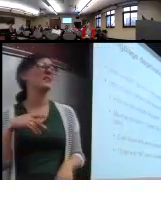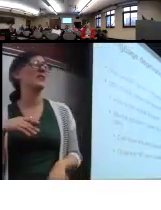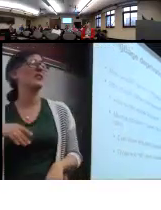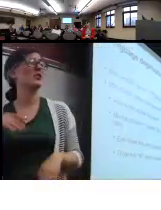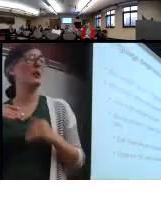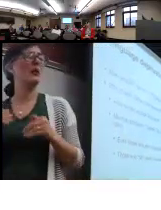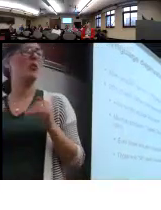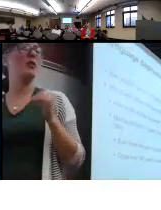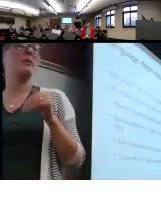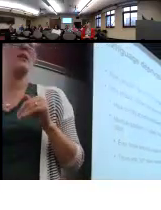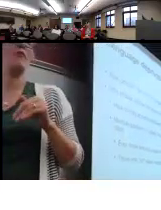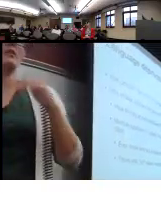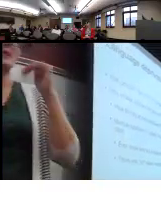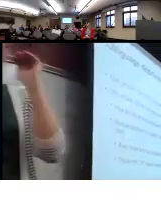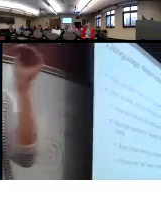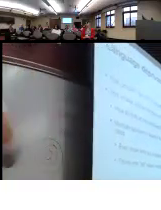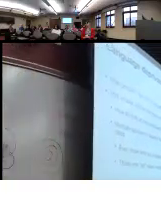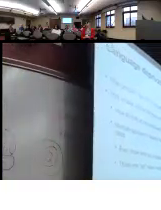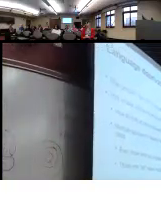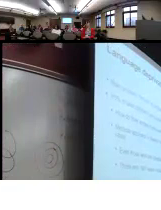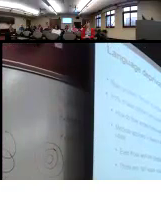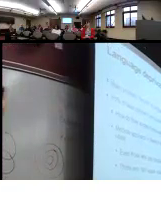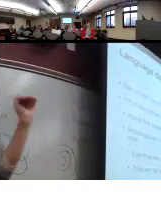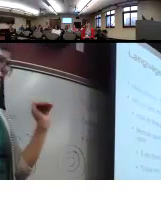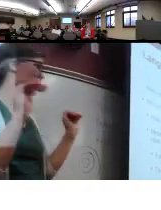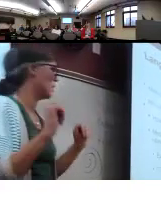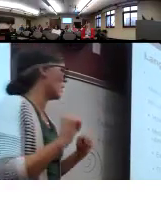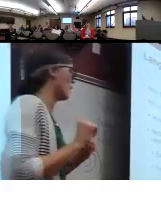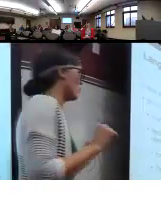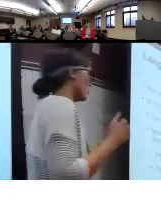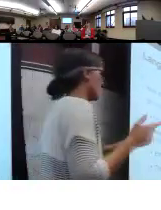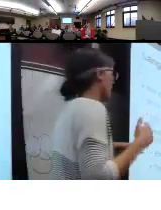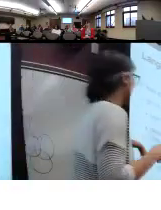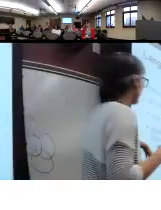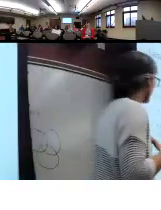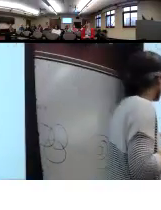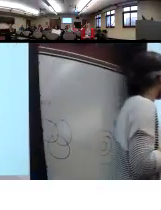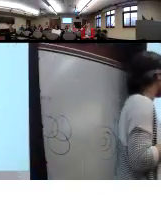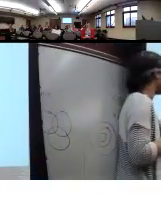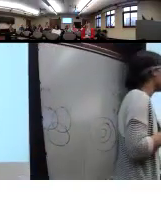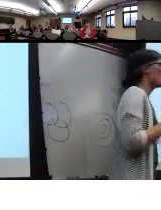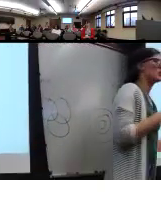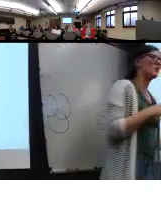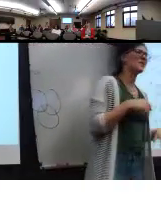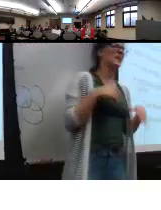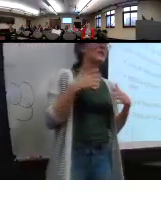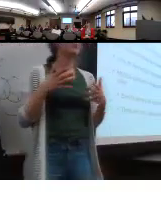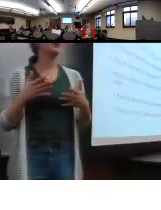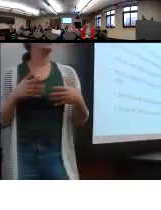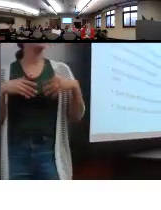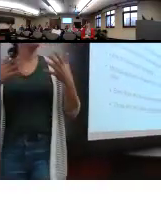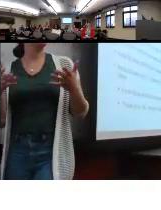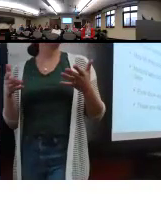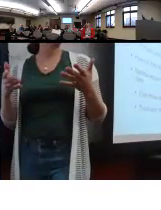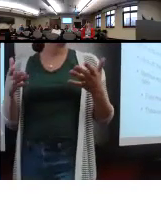1 to 2 standard deviations below the mean of what the average person otherwise does, who doesn't have a hearing impairment, which means that even